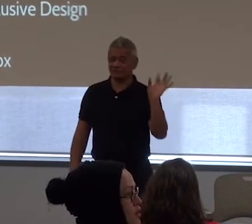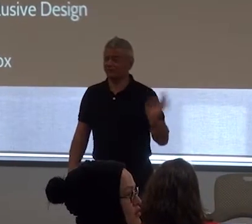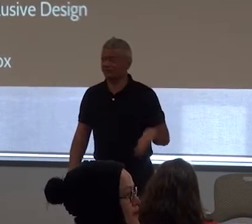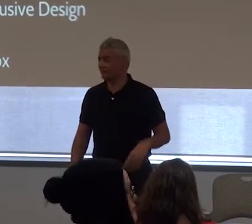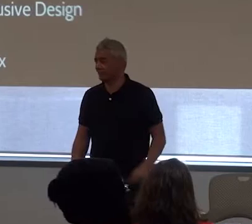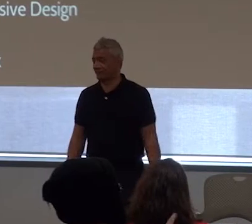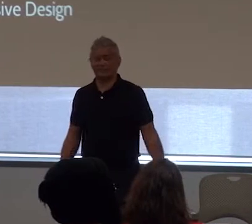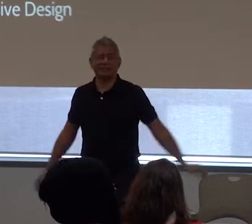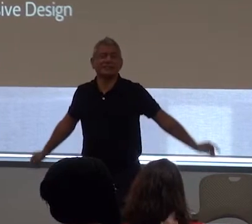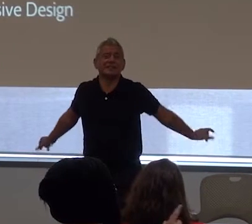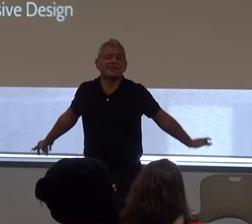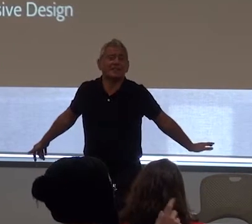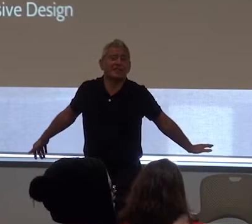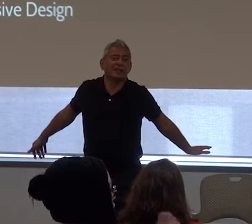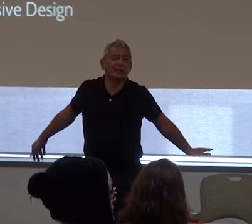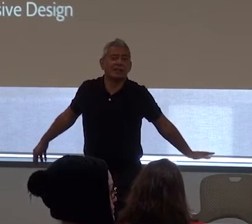Mollem,